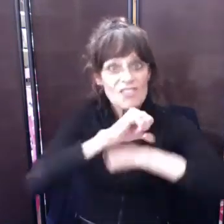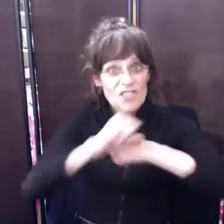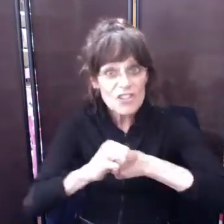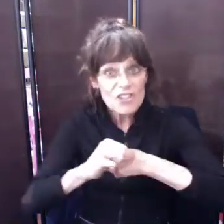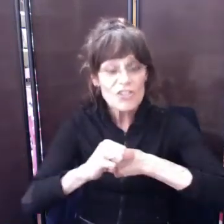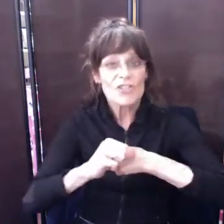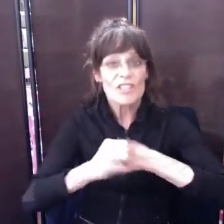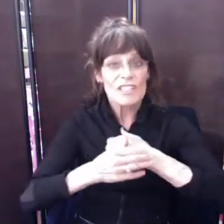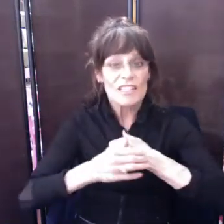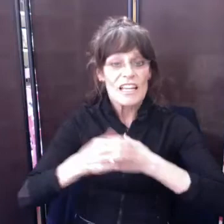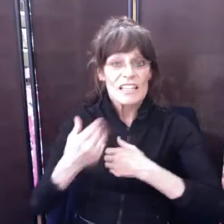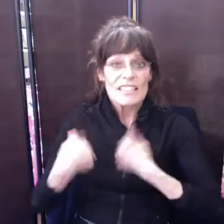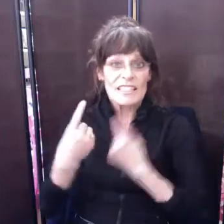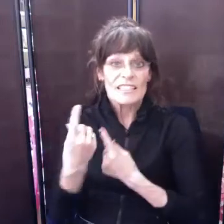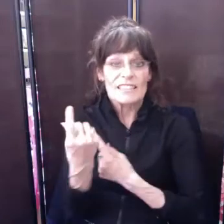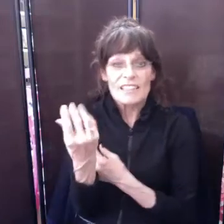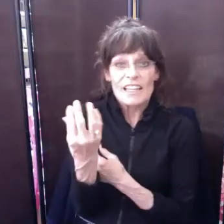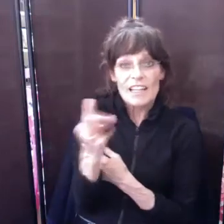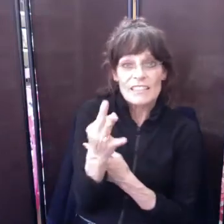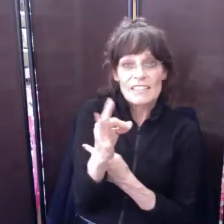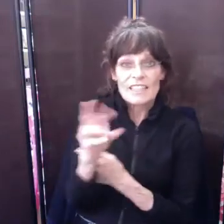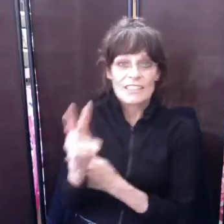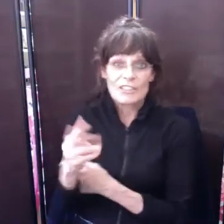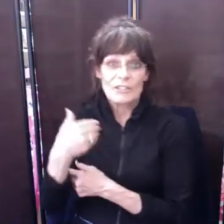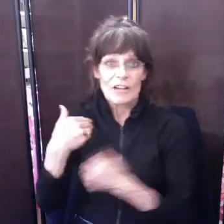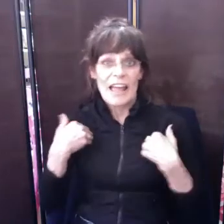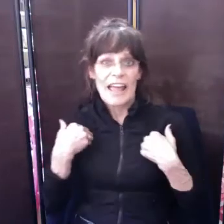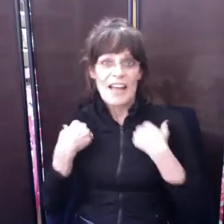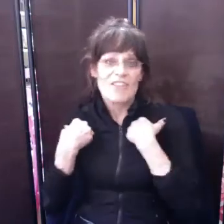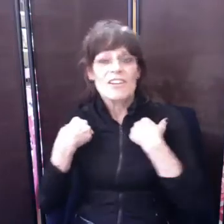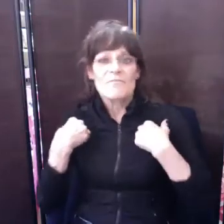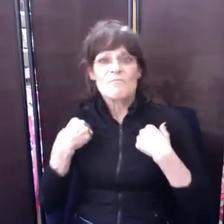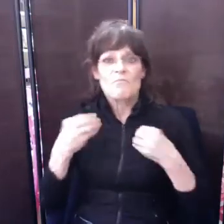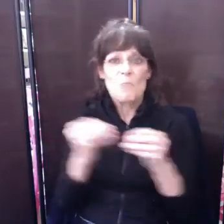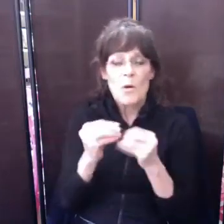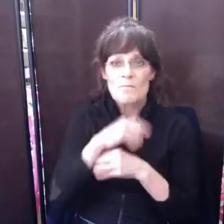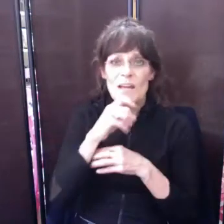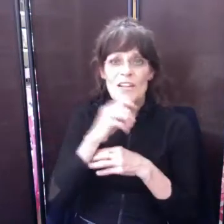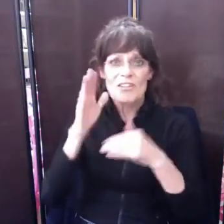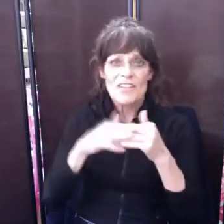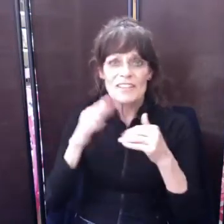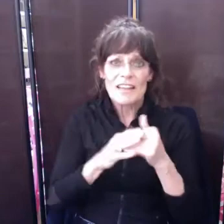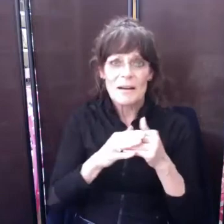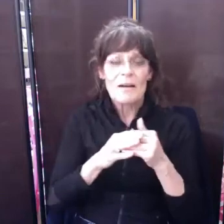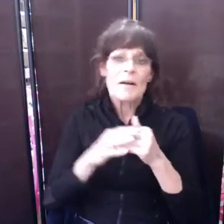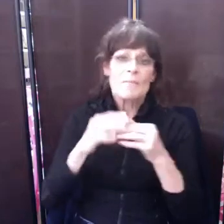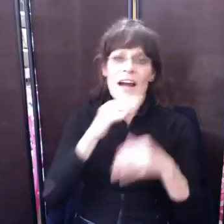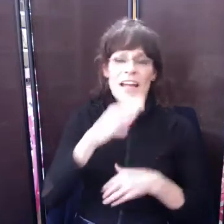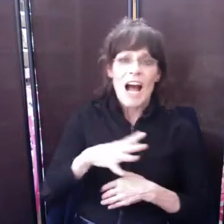had everything replaced. I am the bionic woman, you know, and those things have actually been very instructive as well, because my